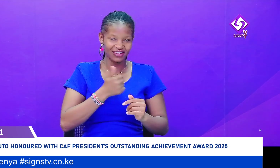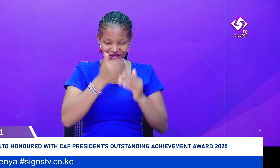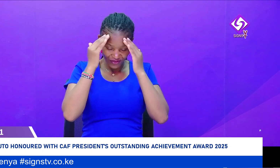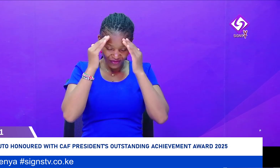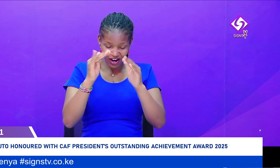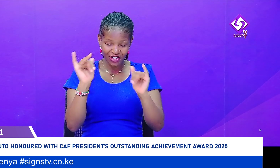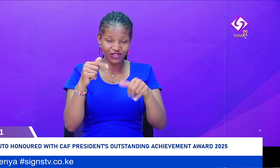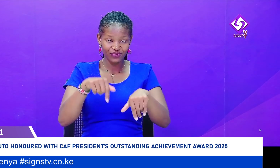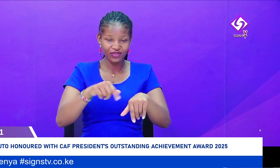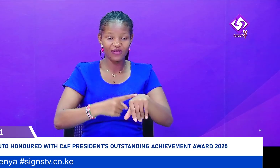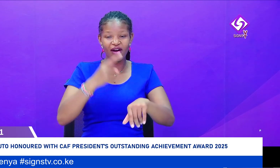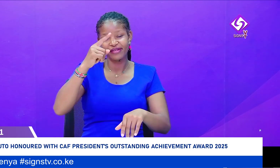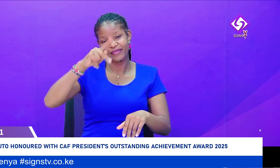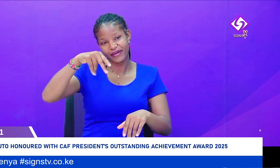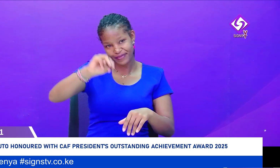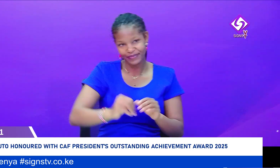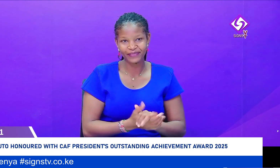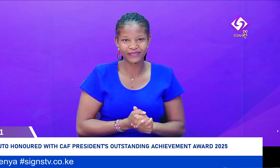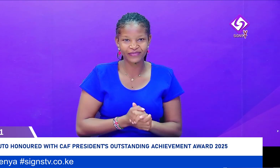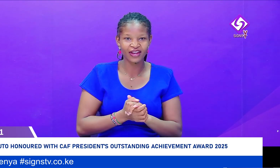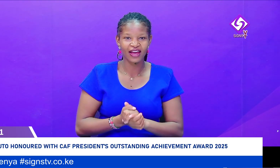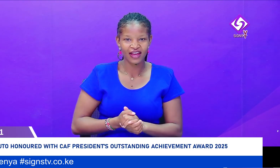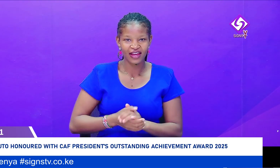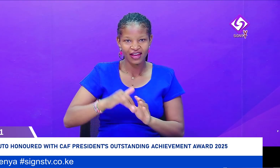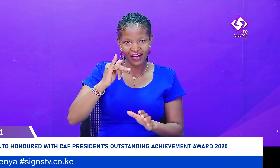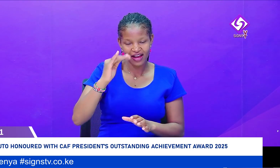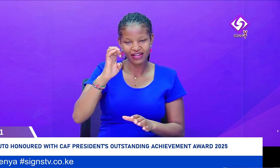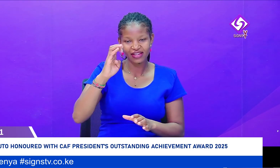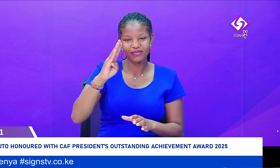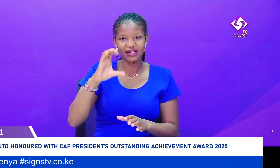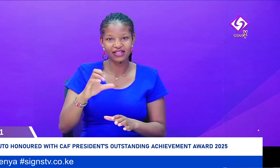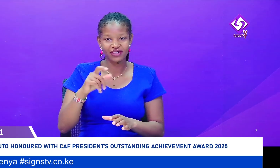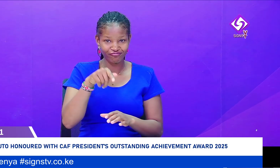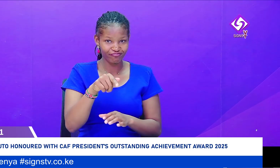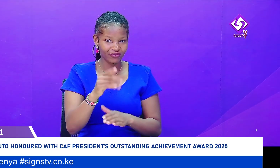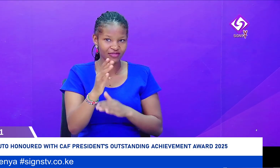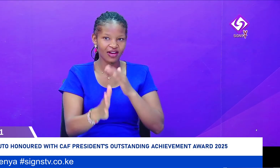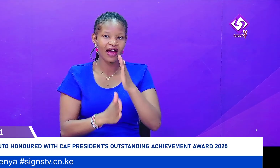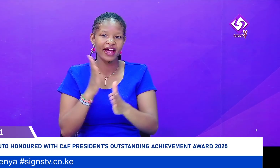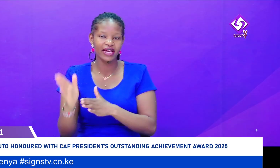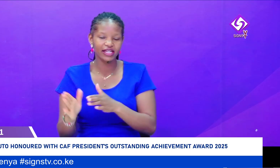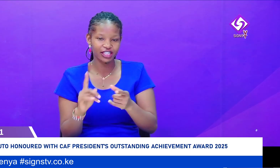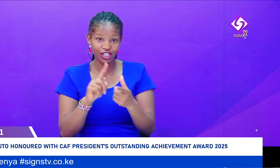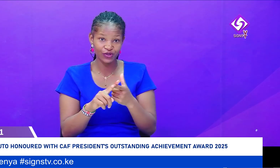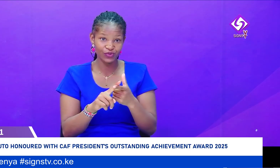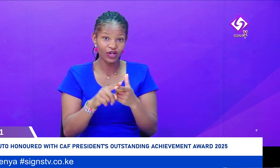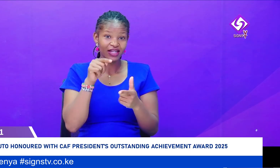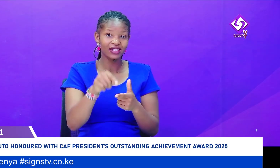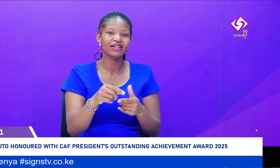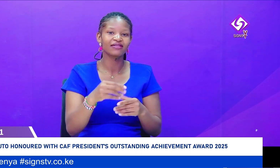is Philip Omondi. Let's focus on news. Now, the Independent Electoral and